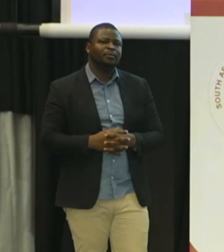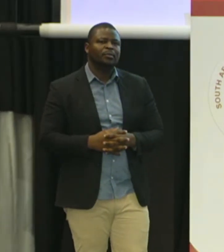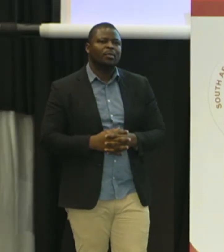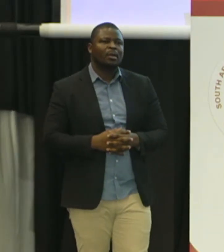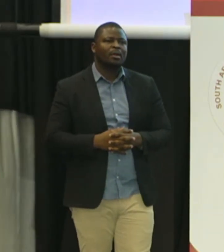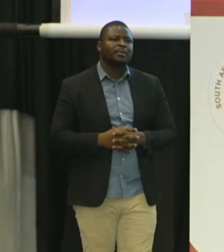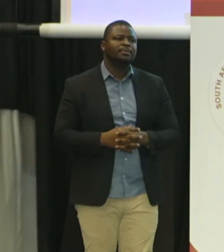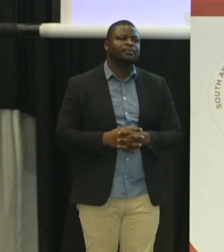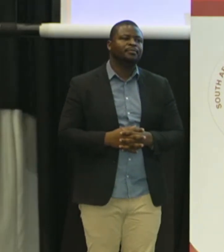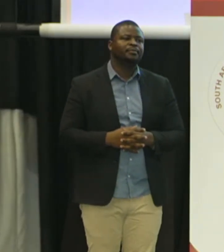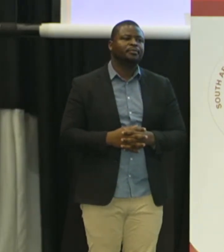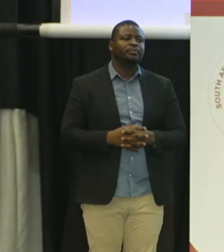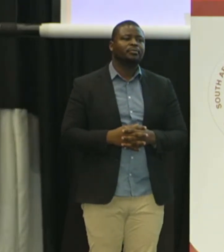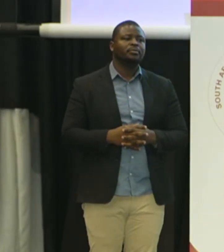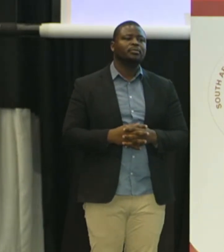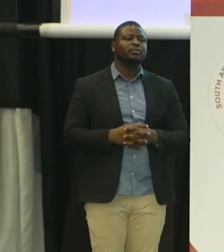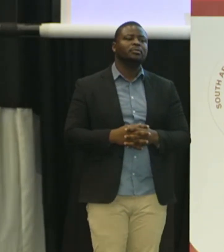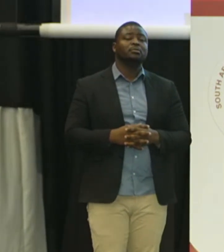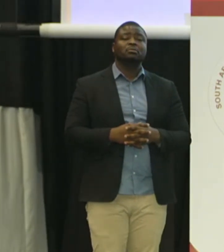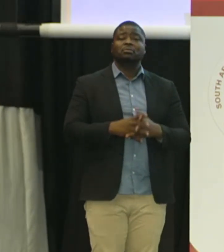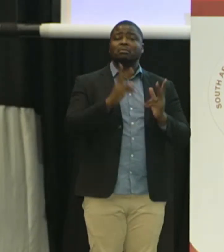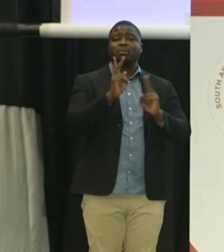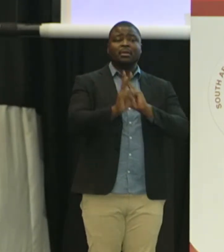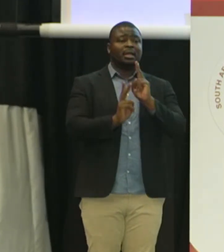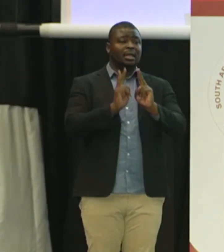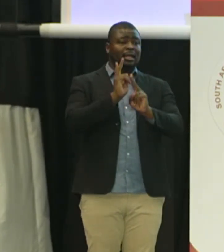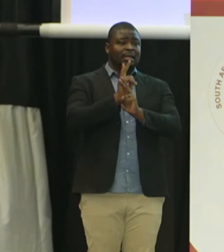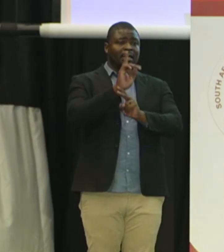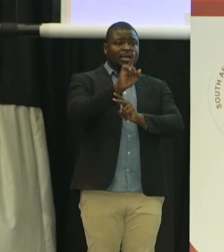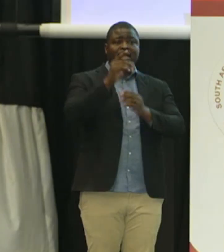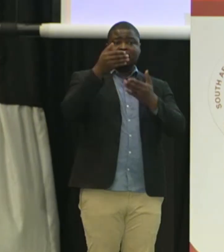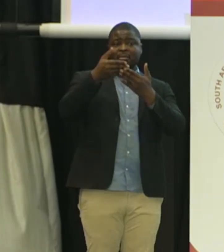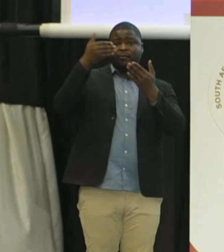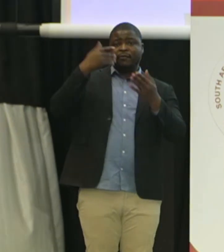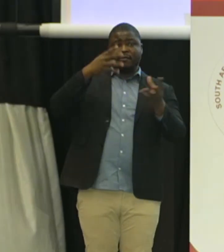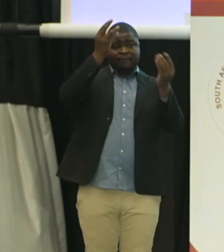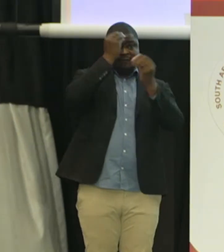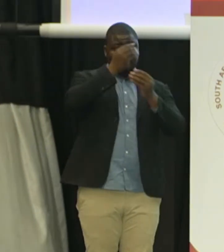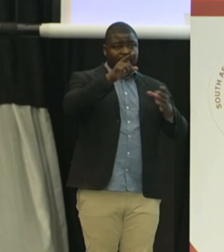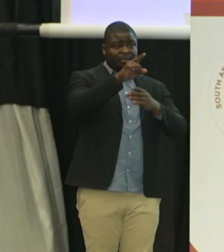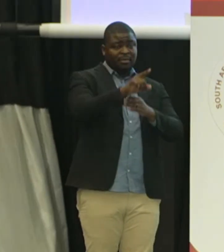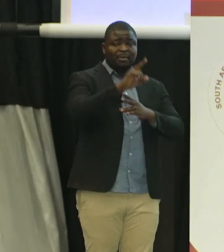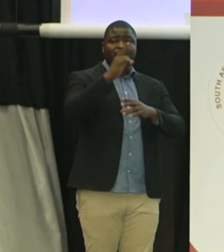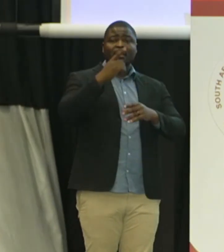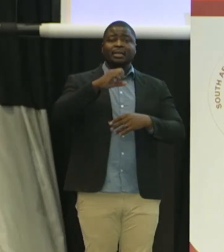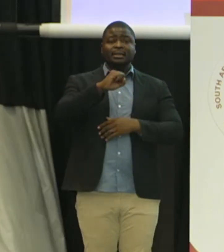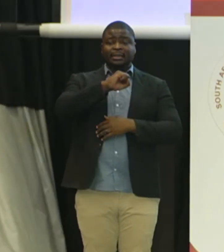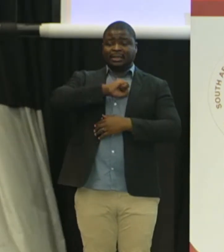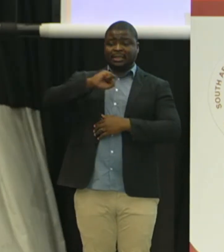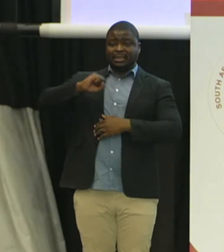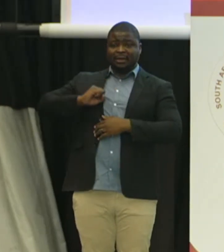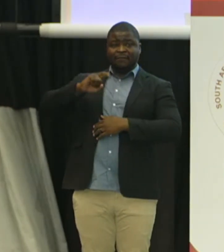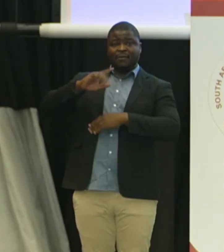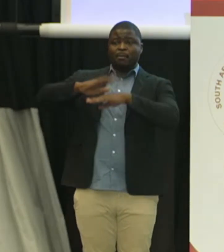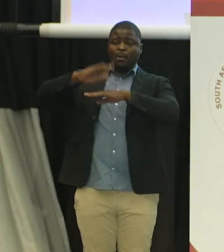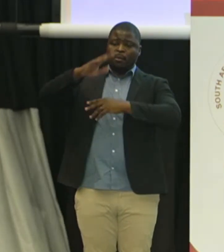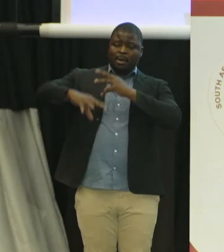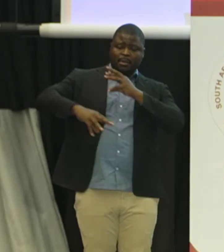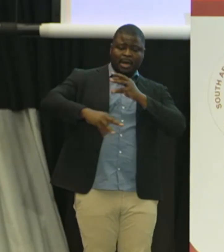And just again, what I had mentioned earlier with regards to ensuring that additional staffing with the expertise is